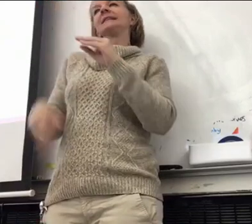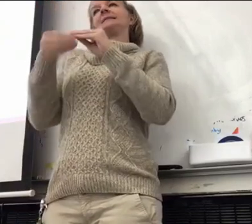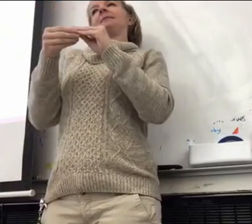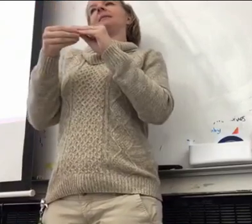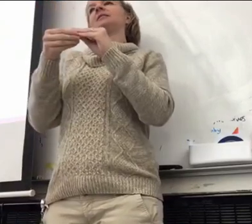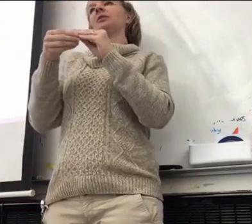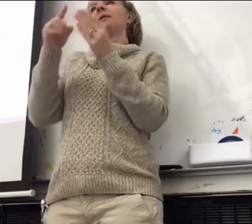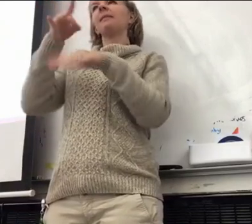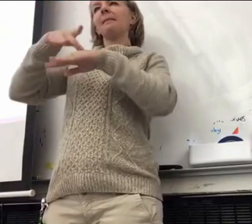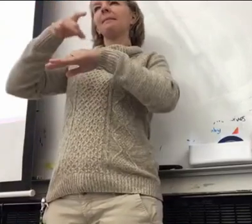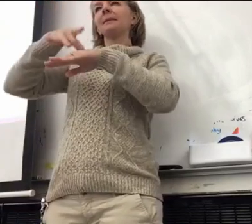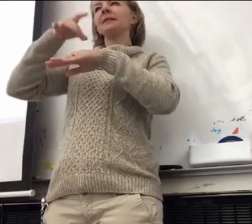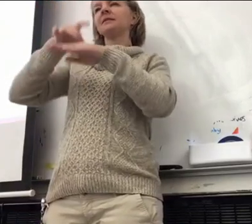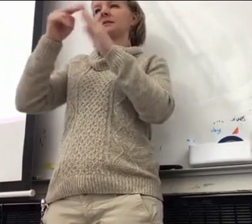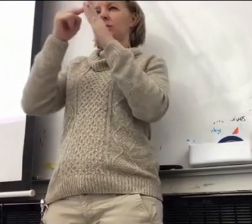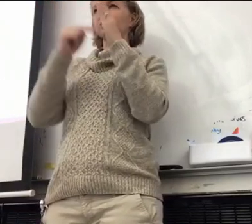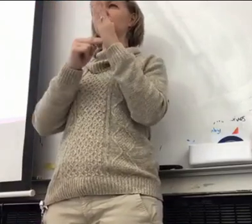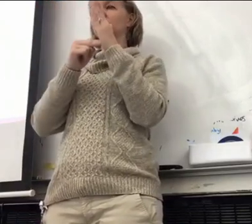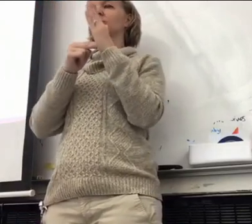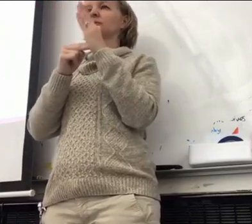pumpkin notes.